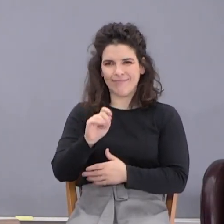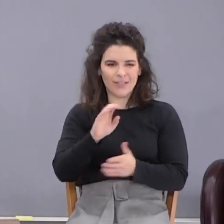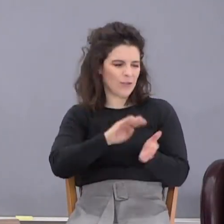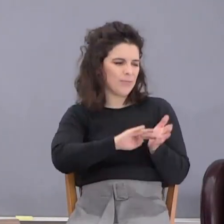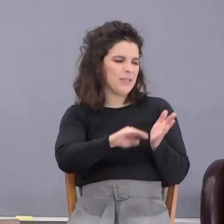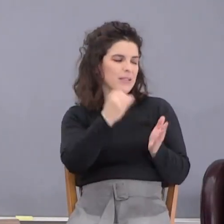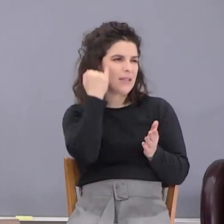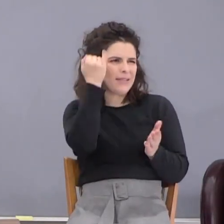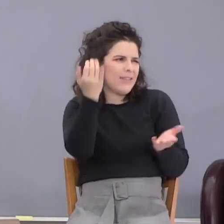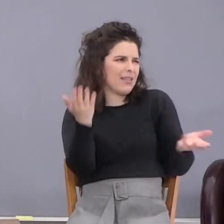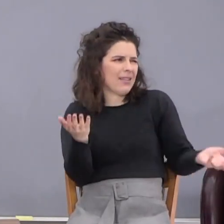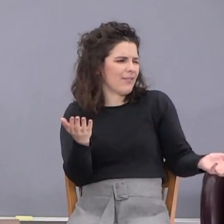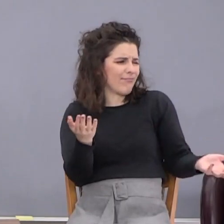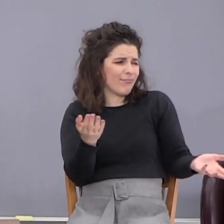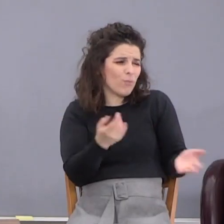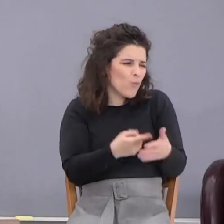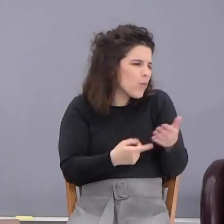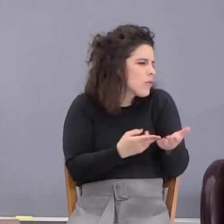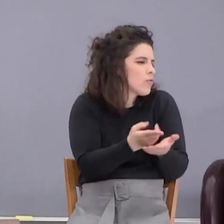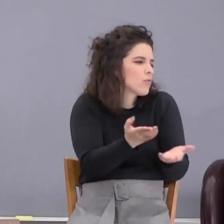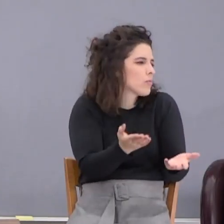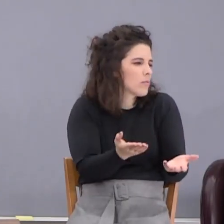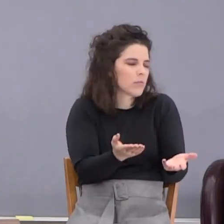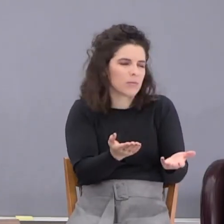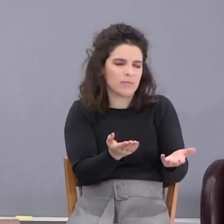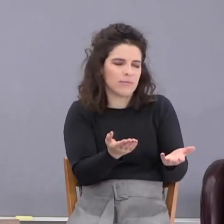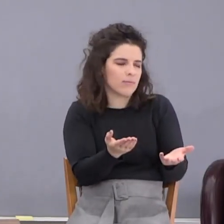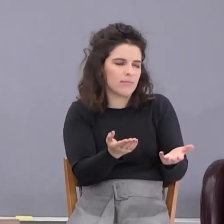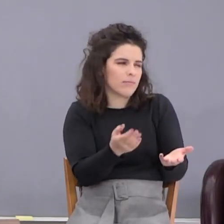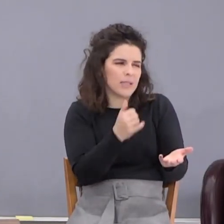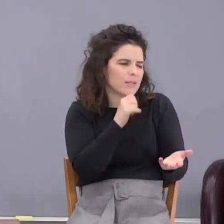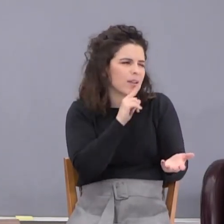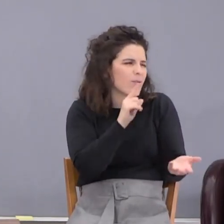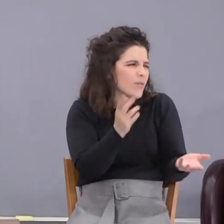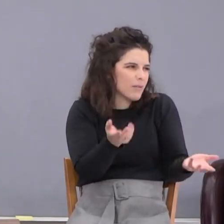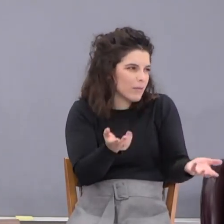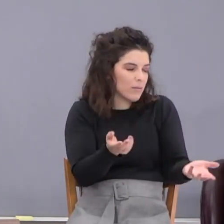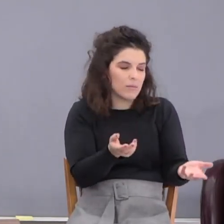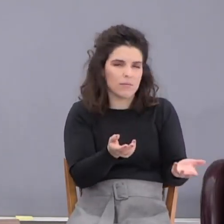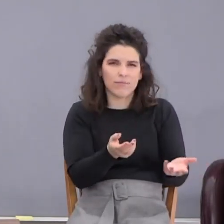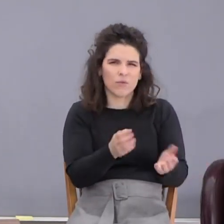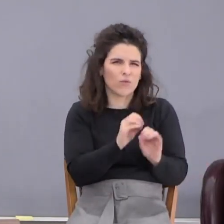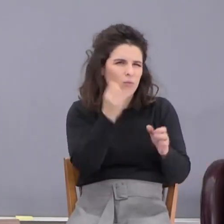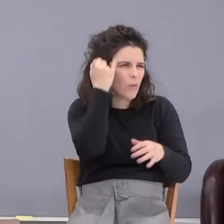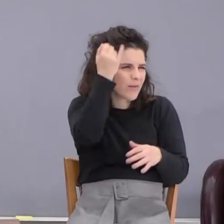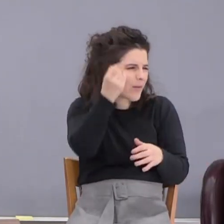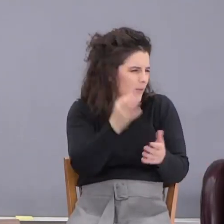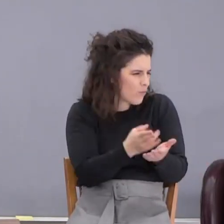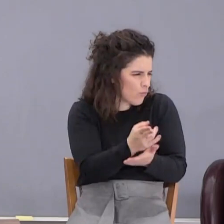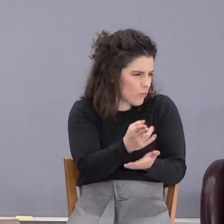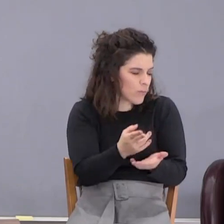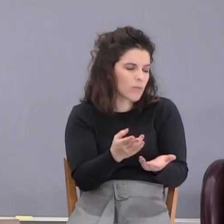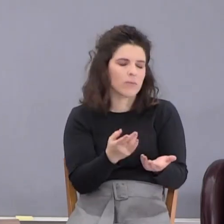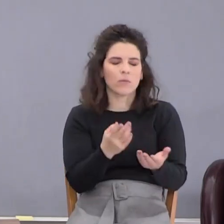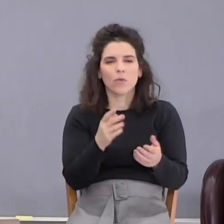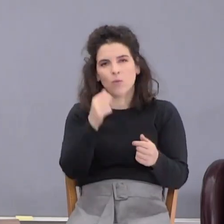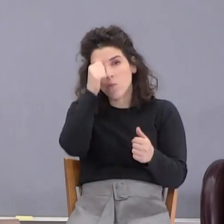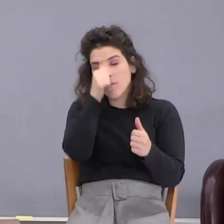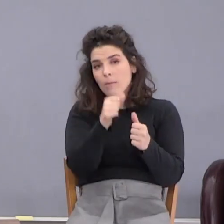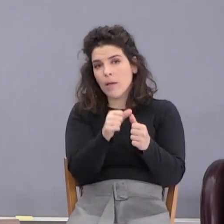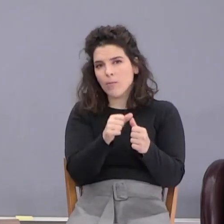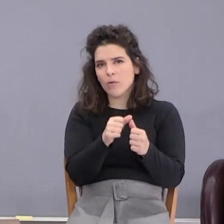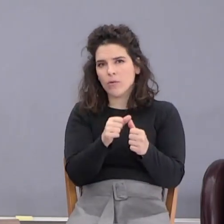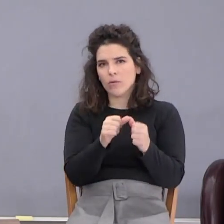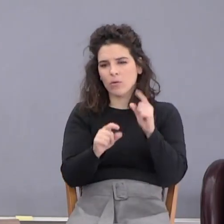that there is such a thing as truth. So just keep that in mind. The objections that are being raised here isn't